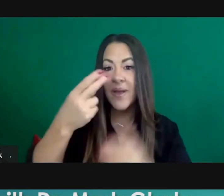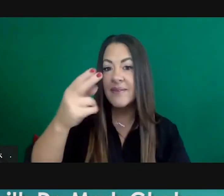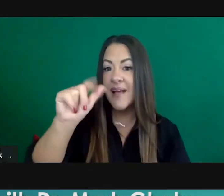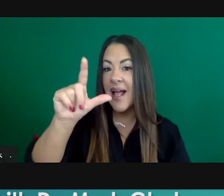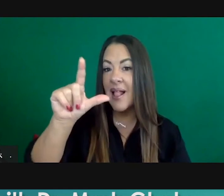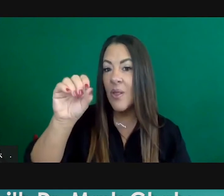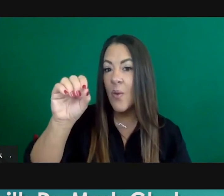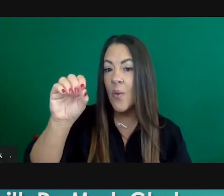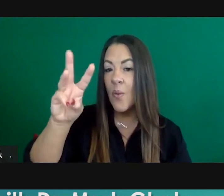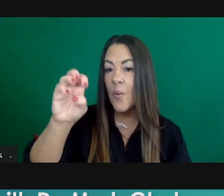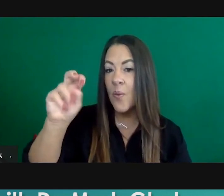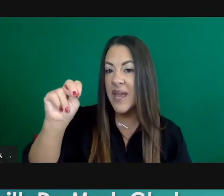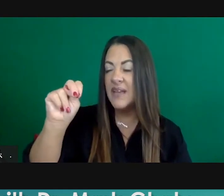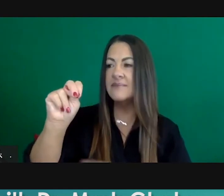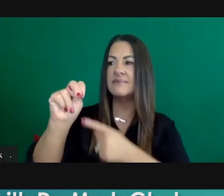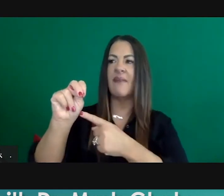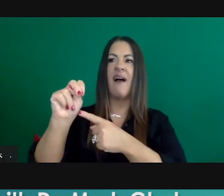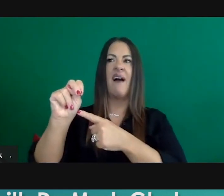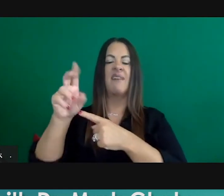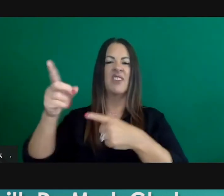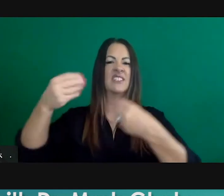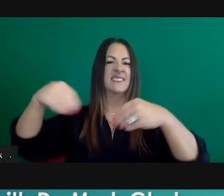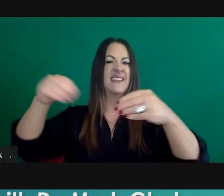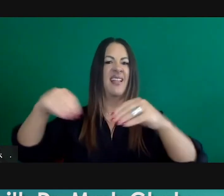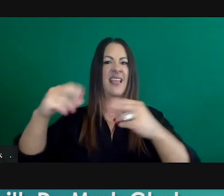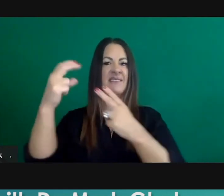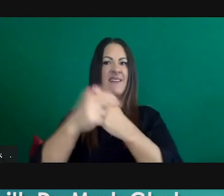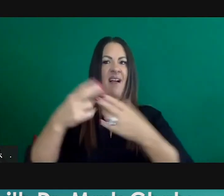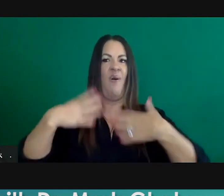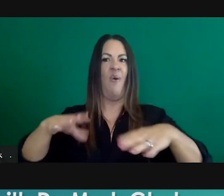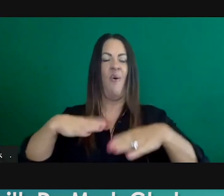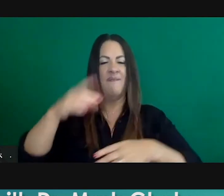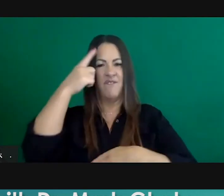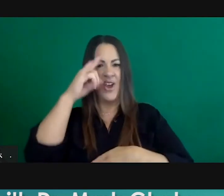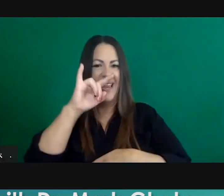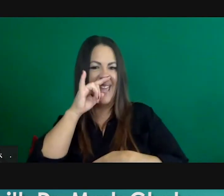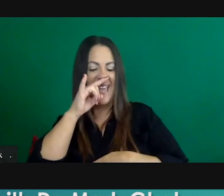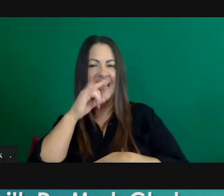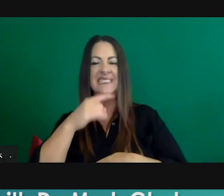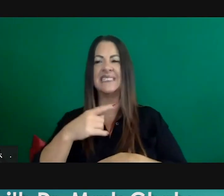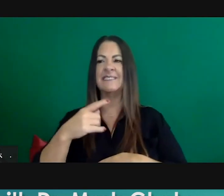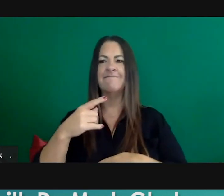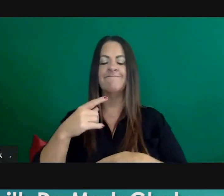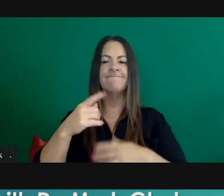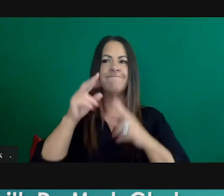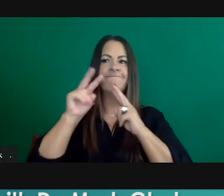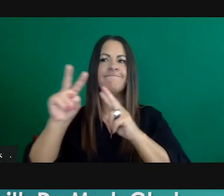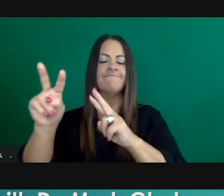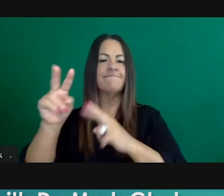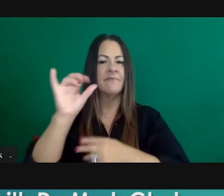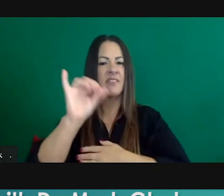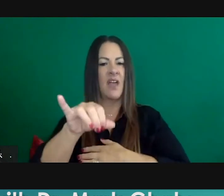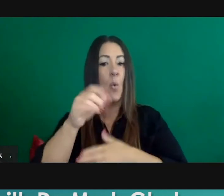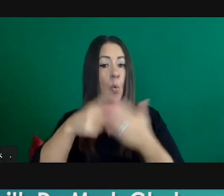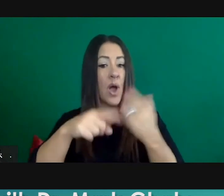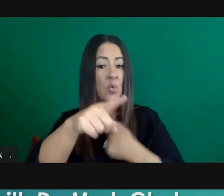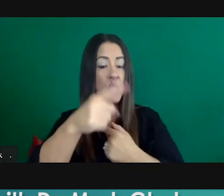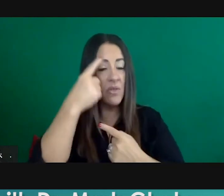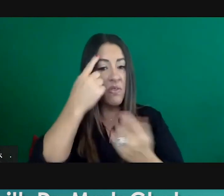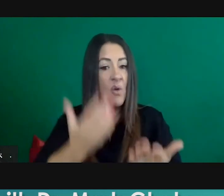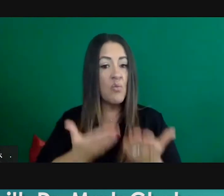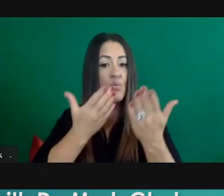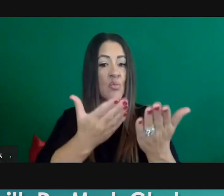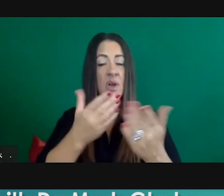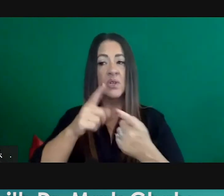away. Stores are selling costumes for kids. What's the latest outlook in terms of your recommendations